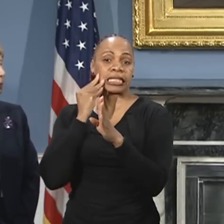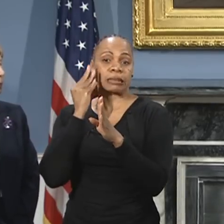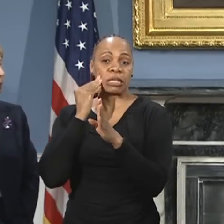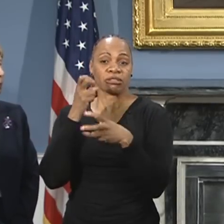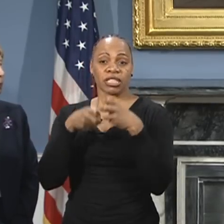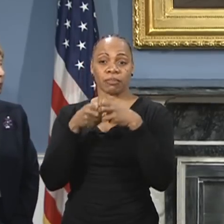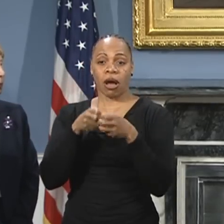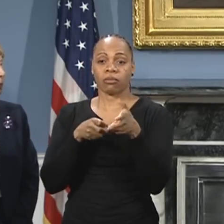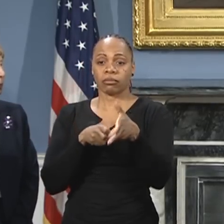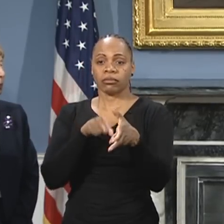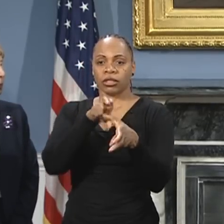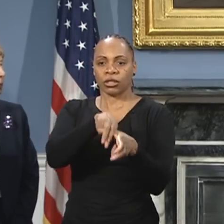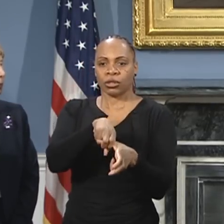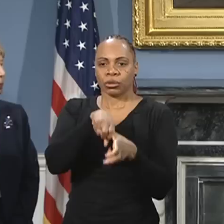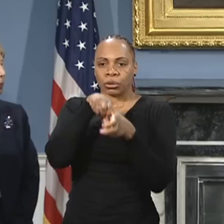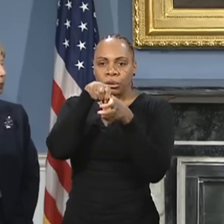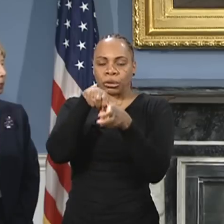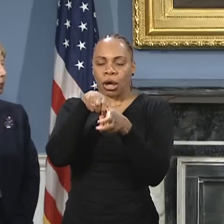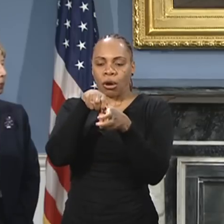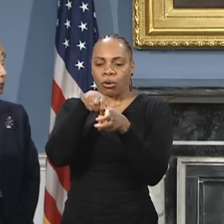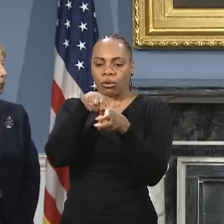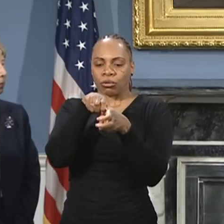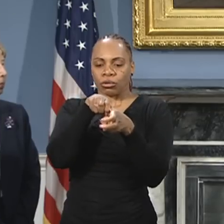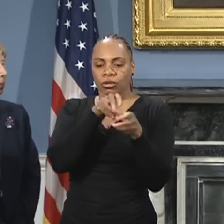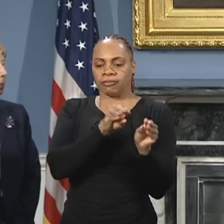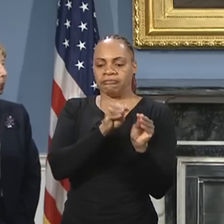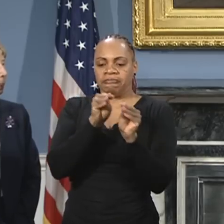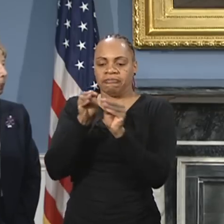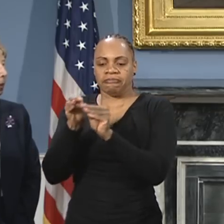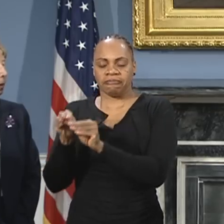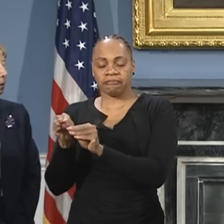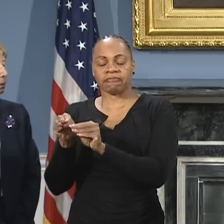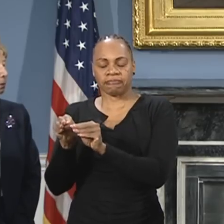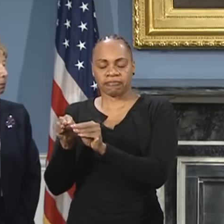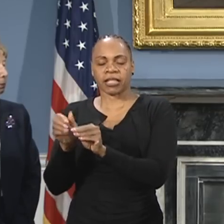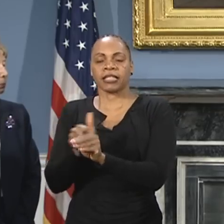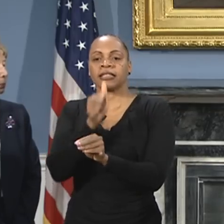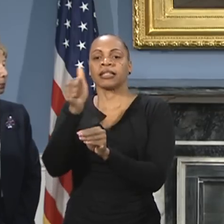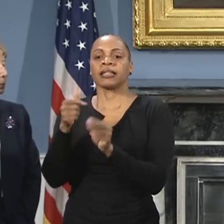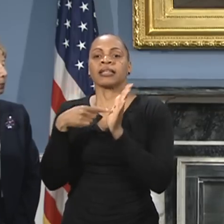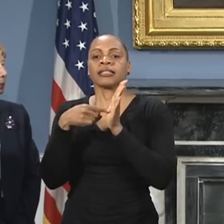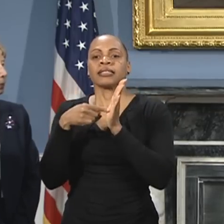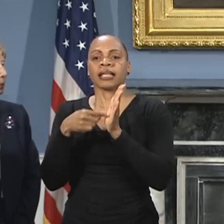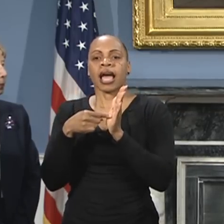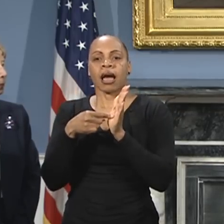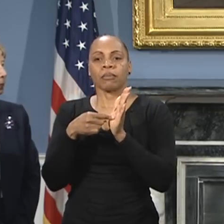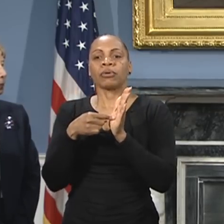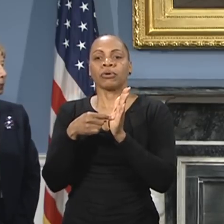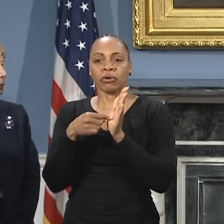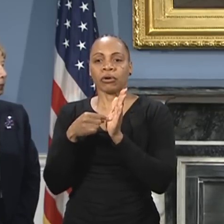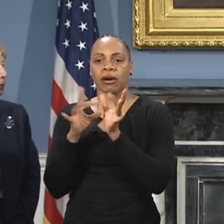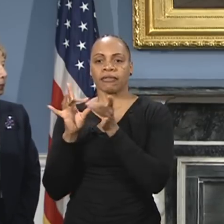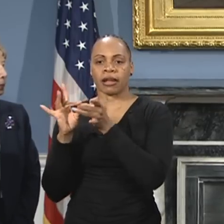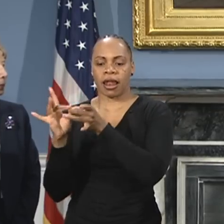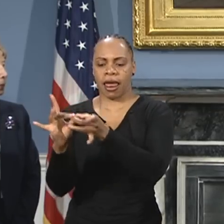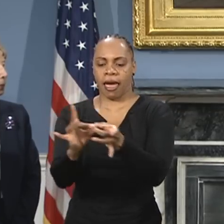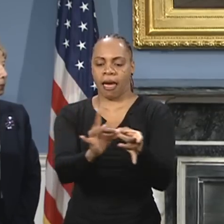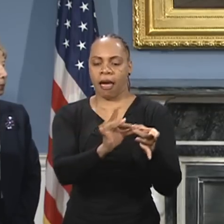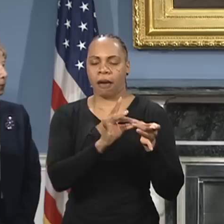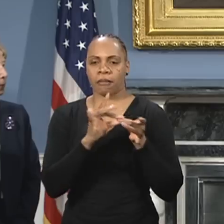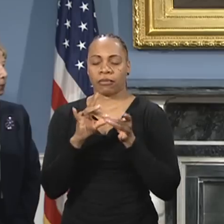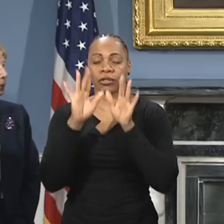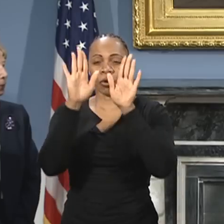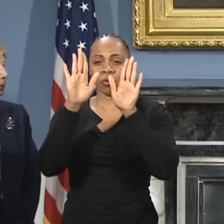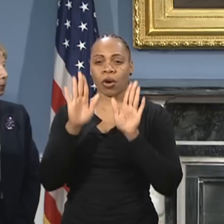could be moved quickly out of the way, and that was another example of smart collaboration, and that's available if we find